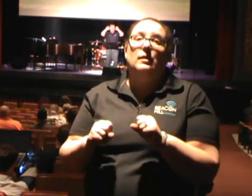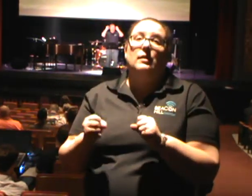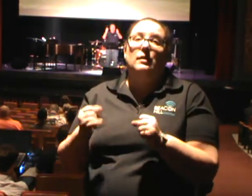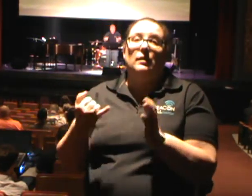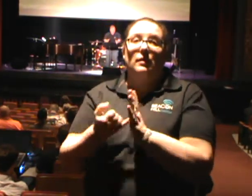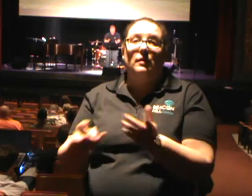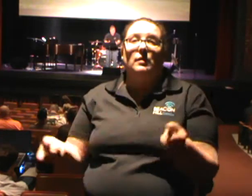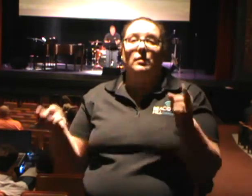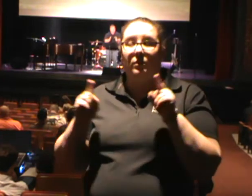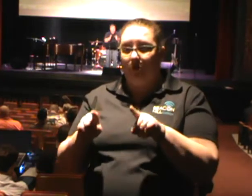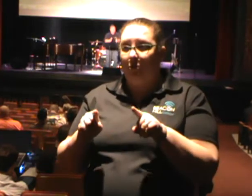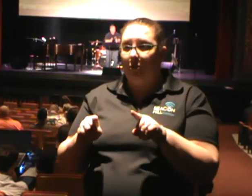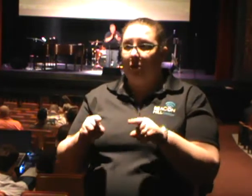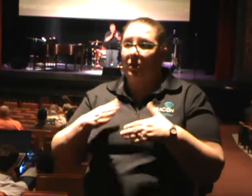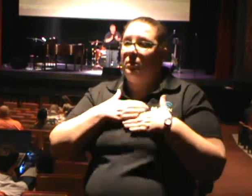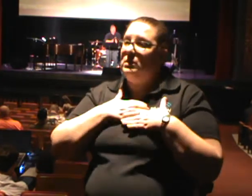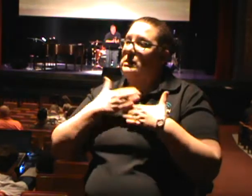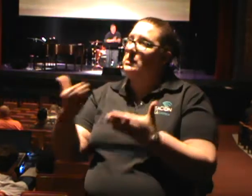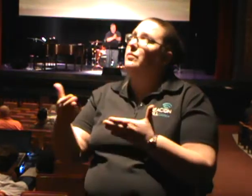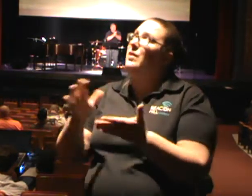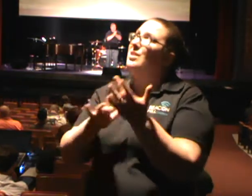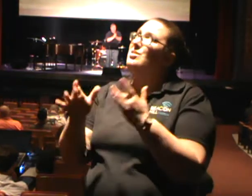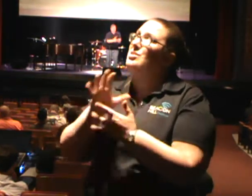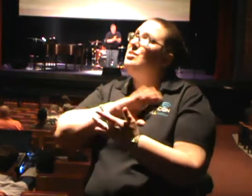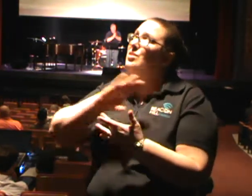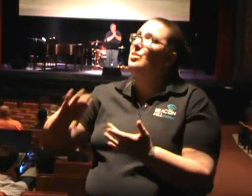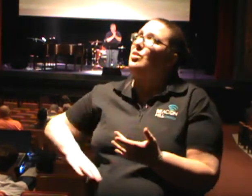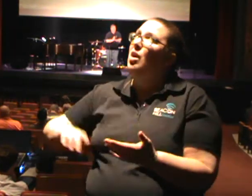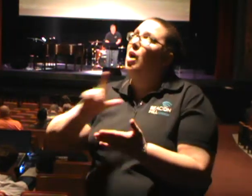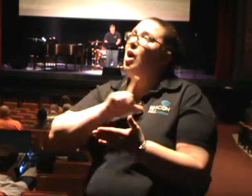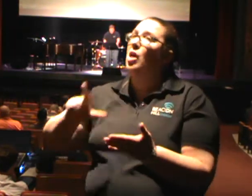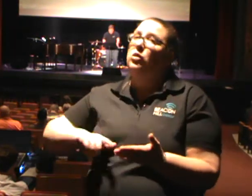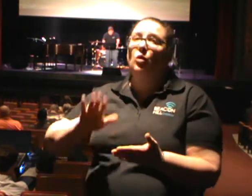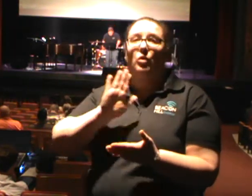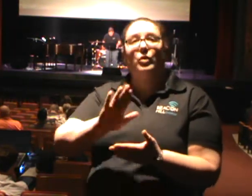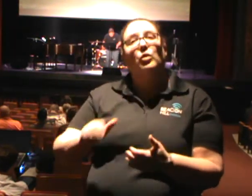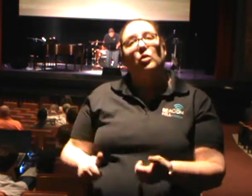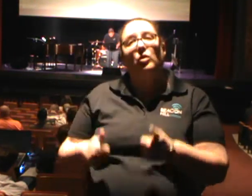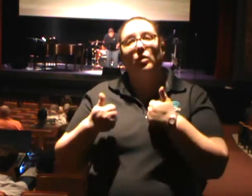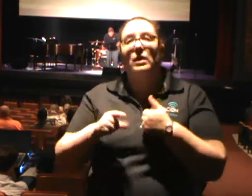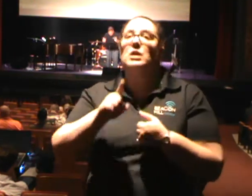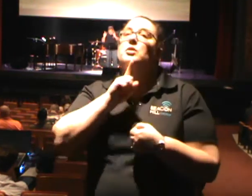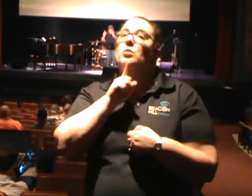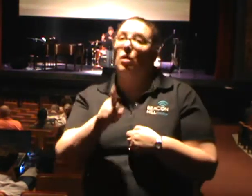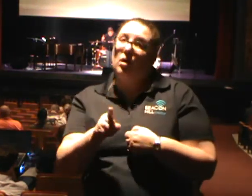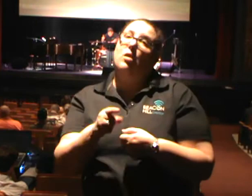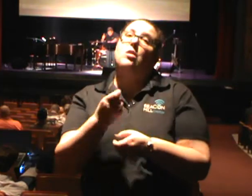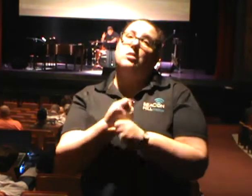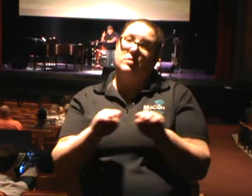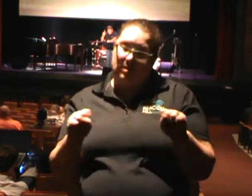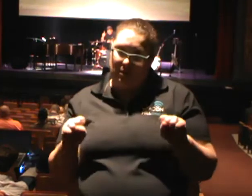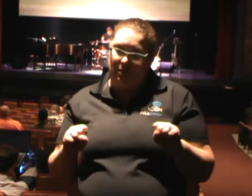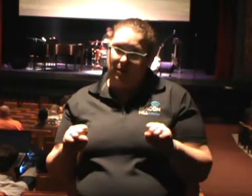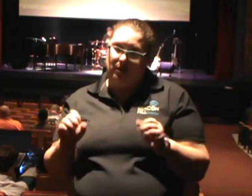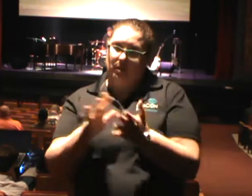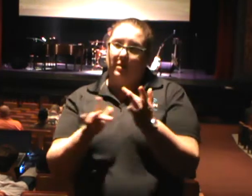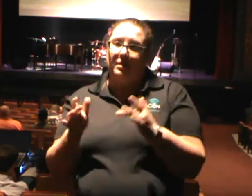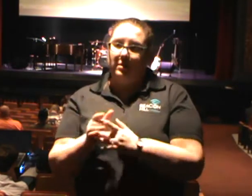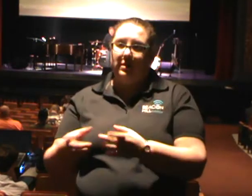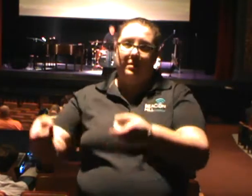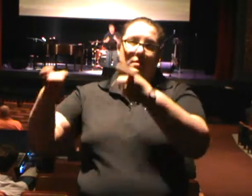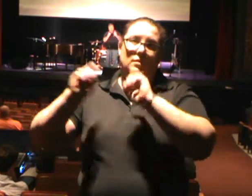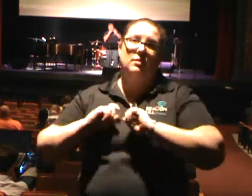you confess Jesus Christ as Lord of your life, you are saved. Jesus